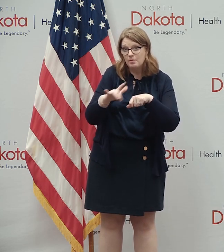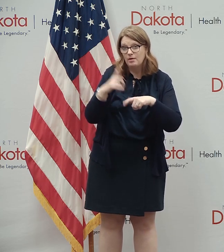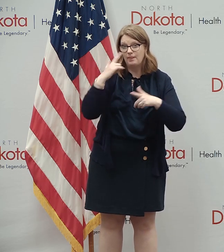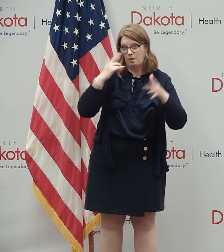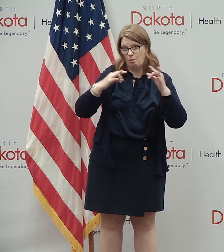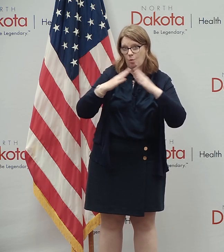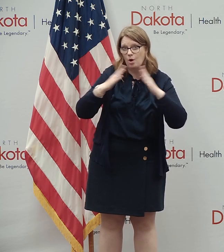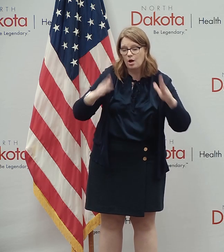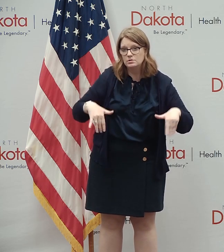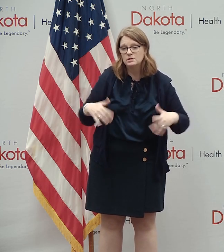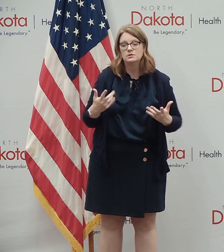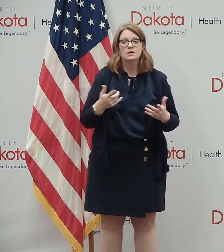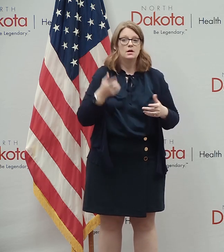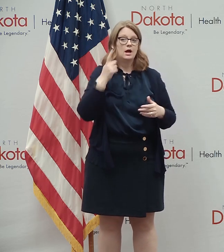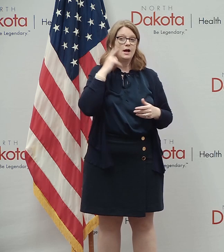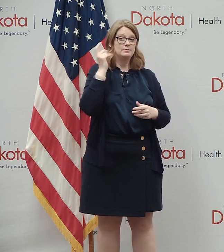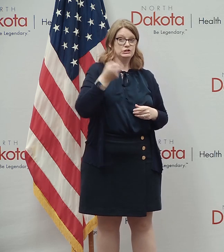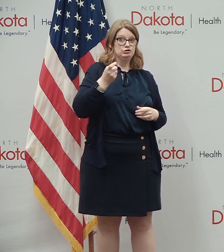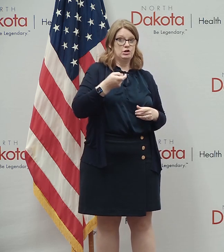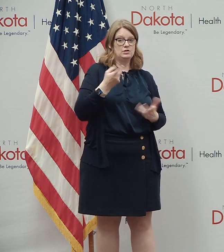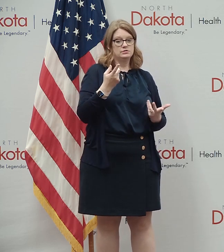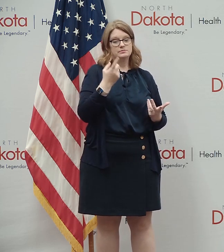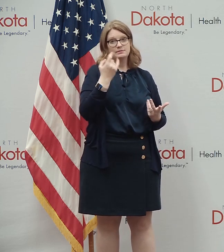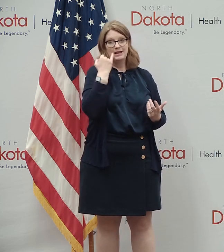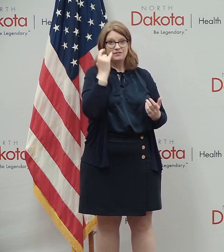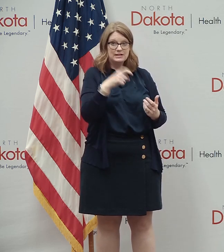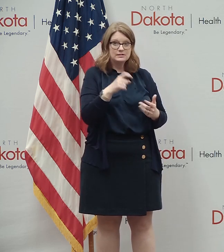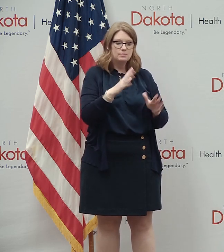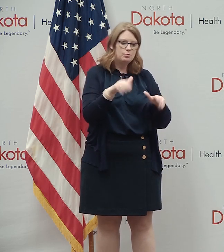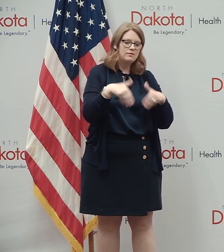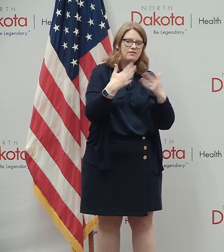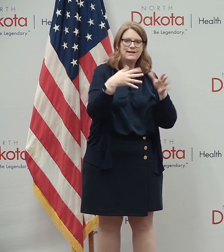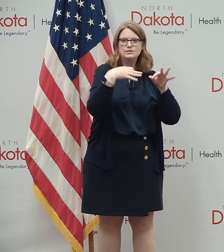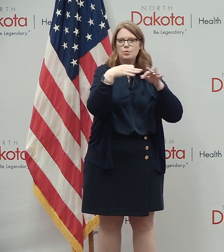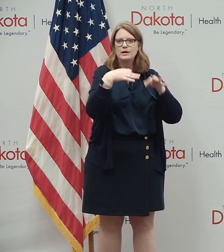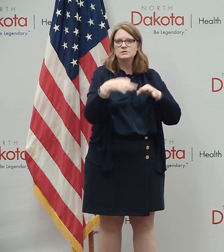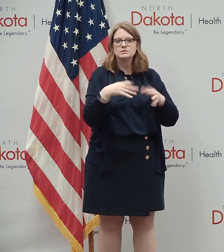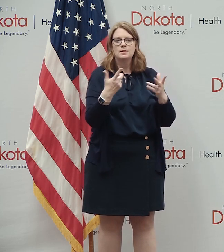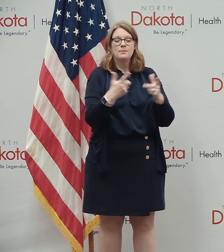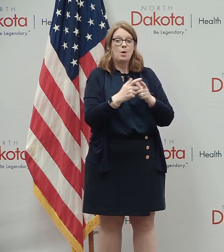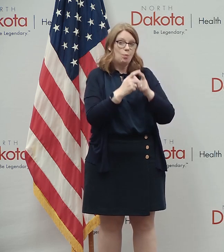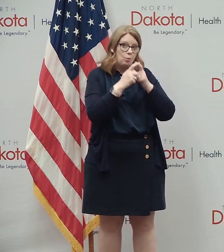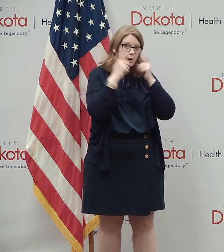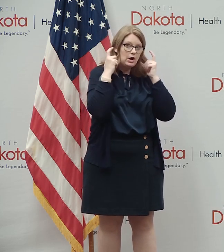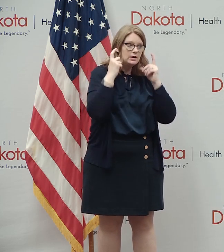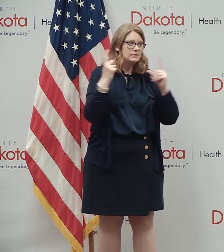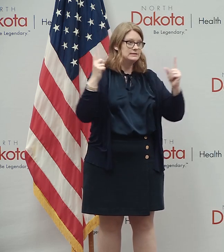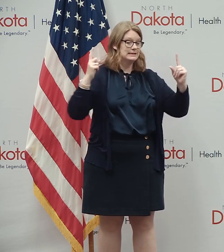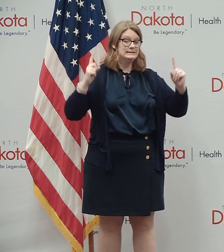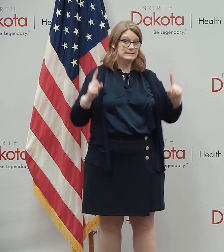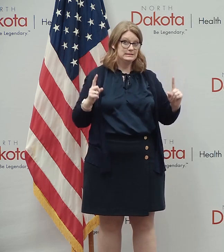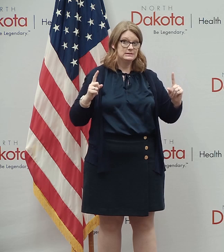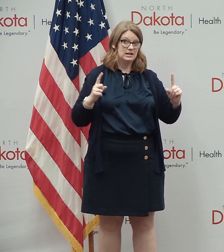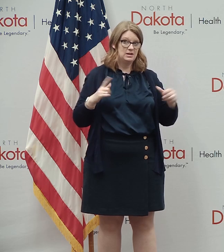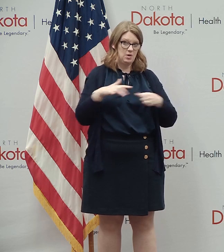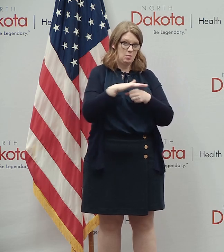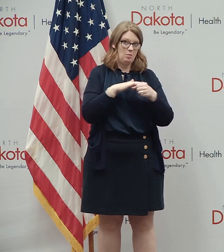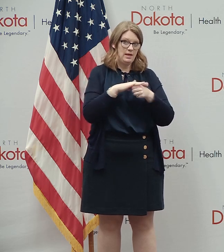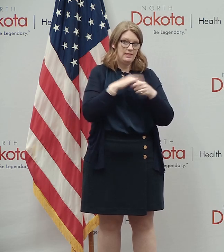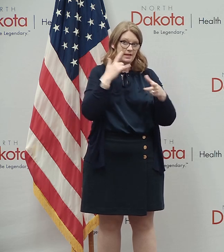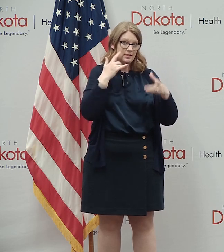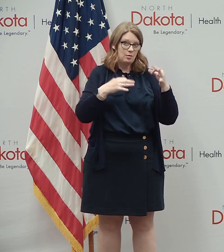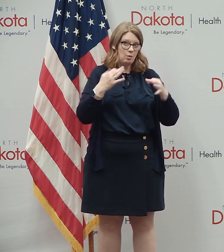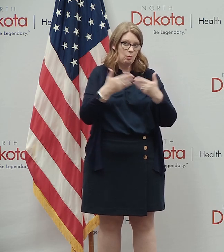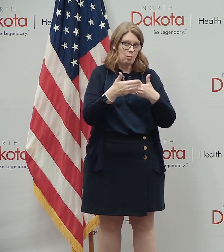courthouses. Judges, if necessary, will also provide instructions on both wearing masks and distancing in the courtrooms as well as in